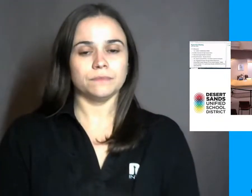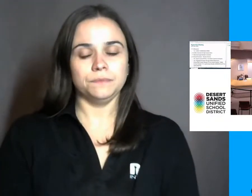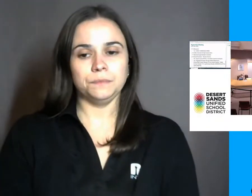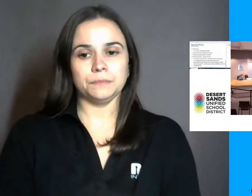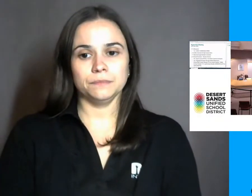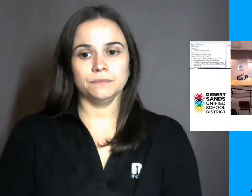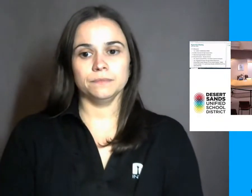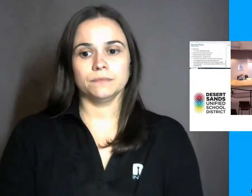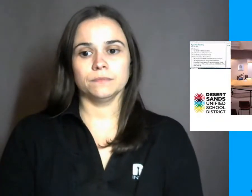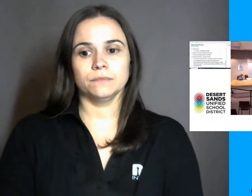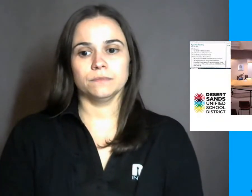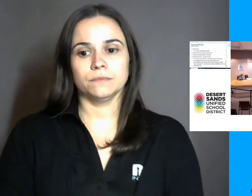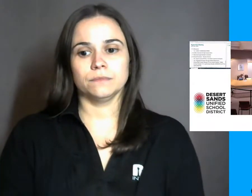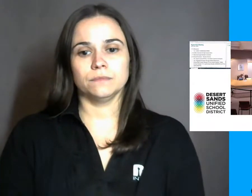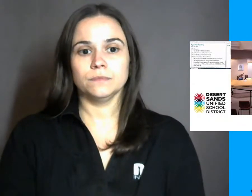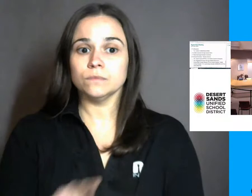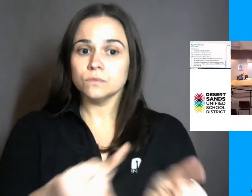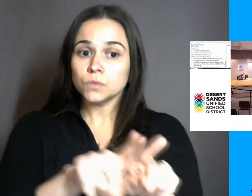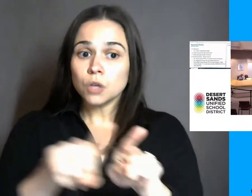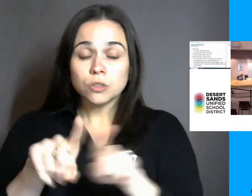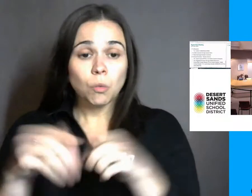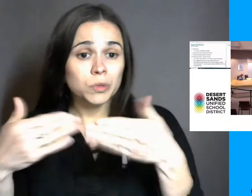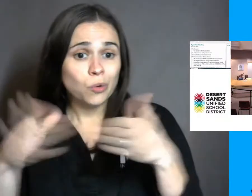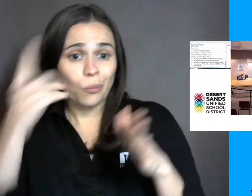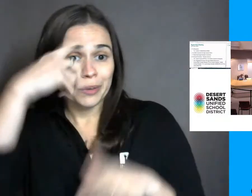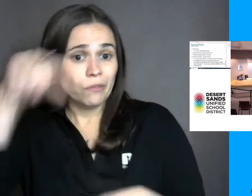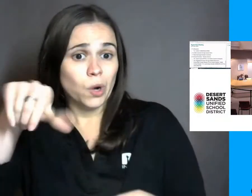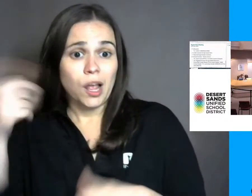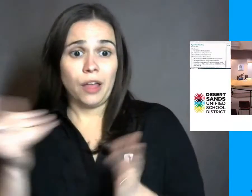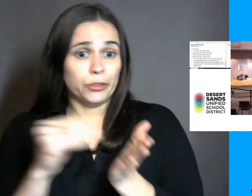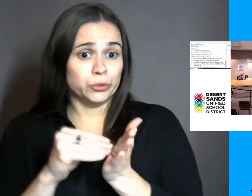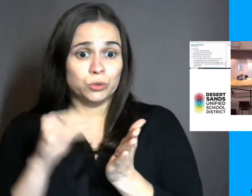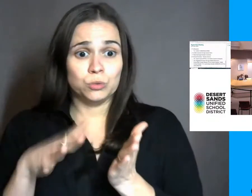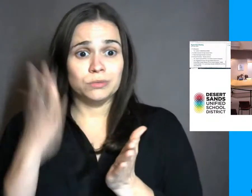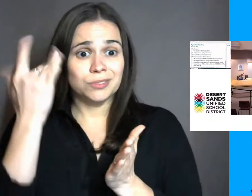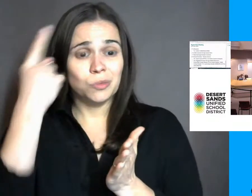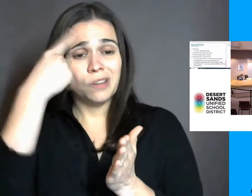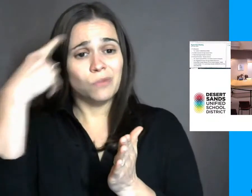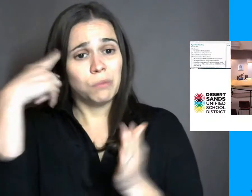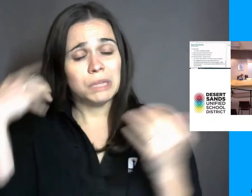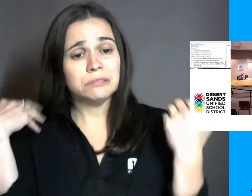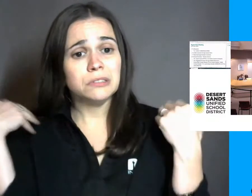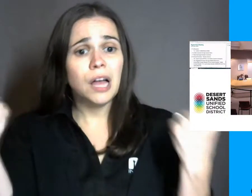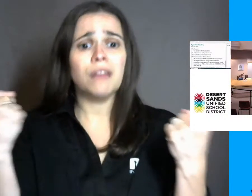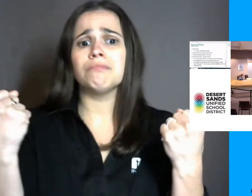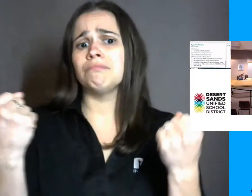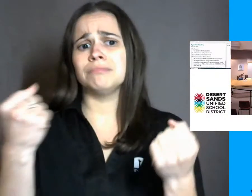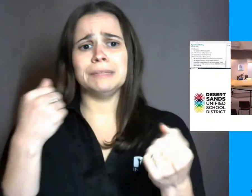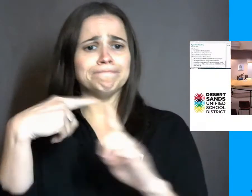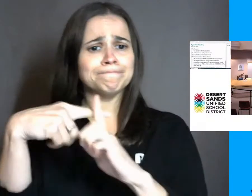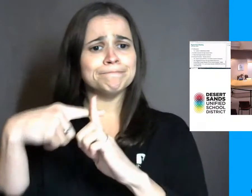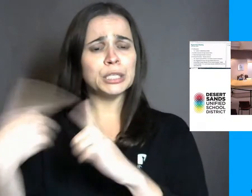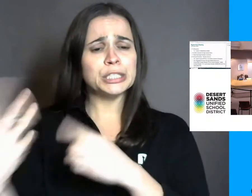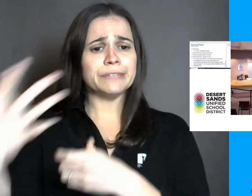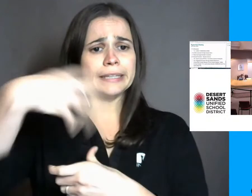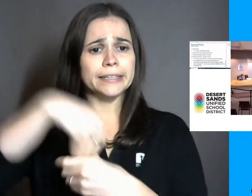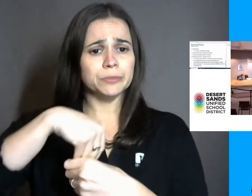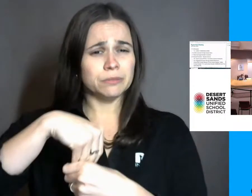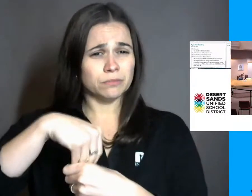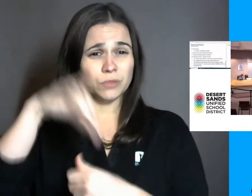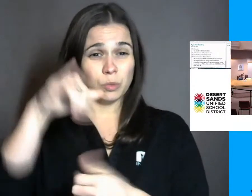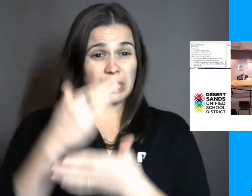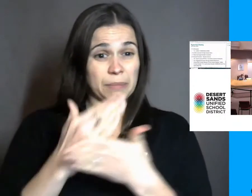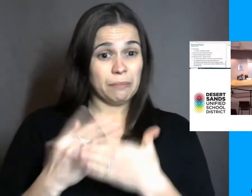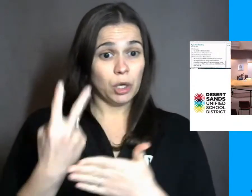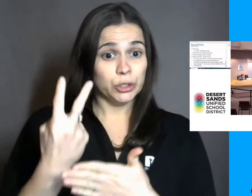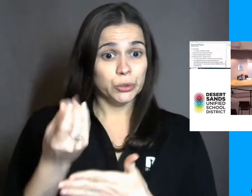to other students too, just for their mental health and engagement. Would that be a part two, or would it only be limited